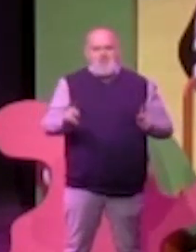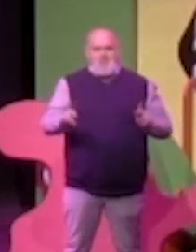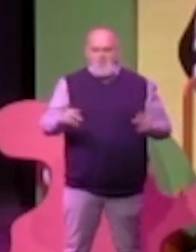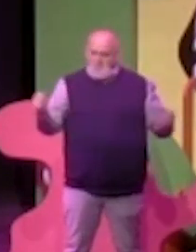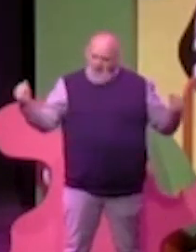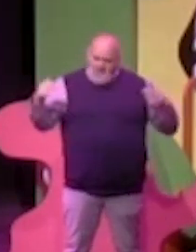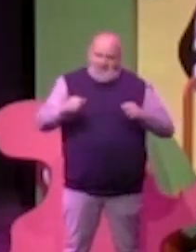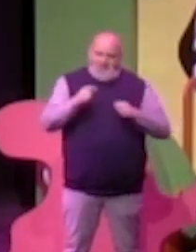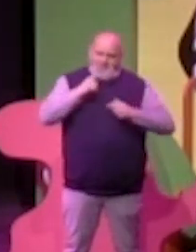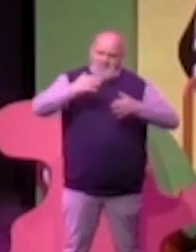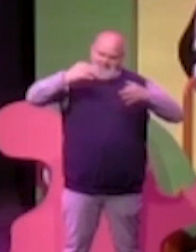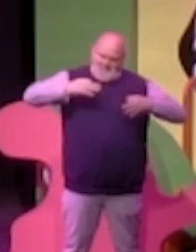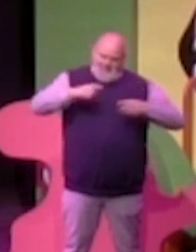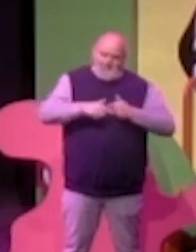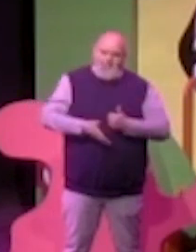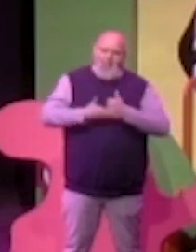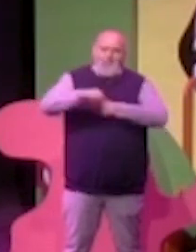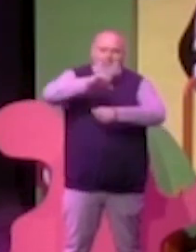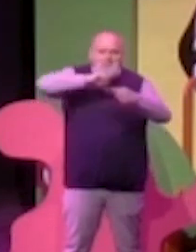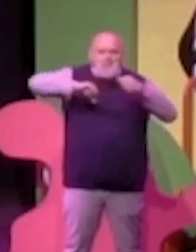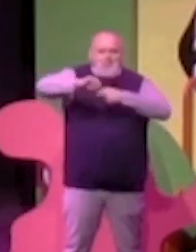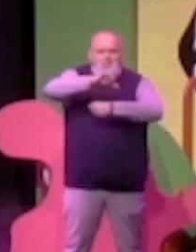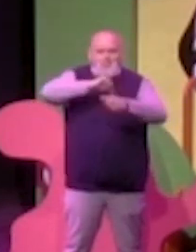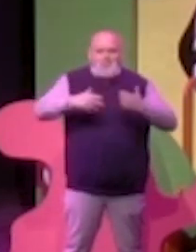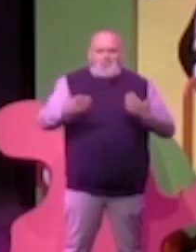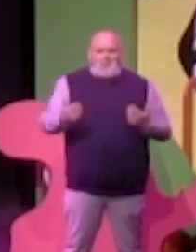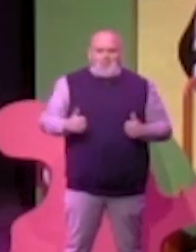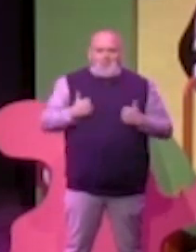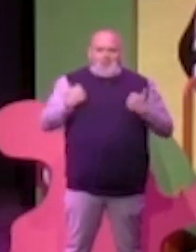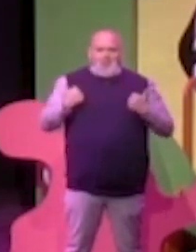other, I think, you know, life,